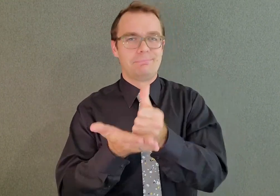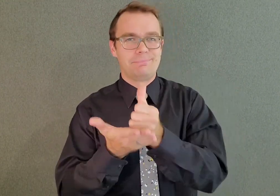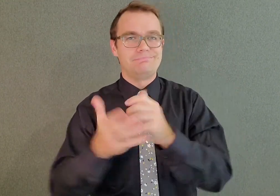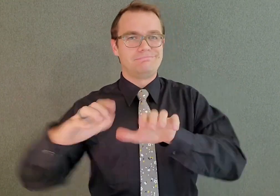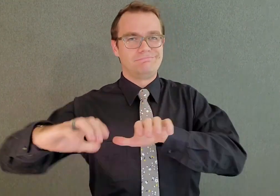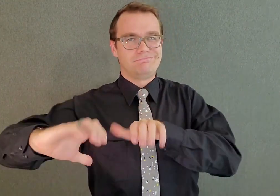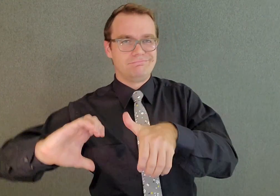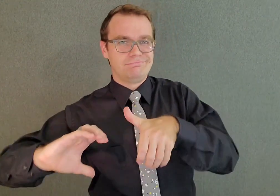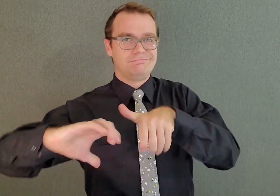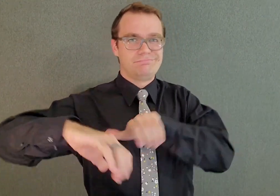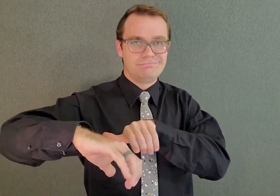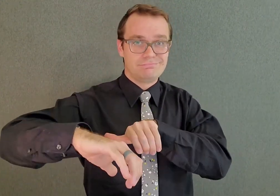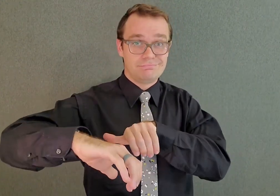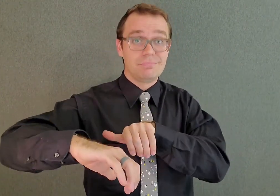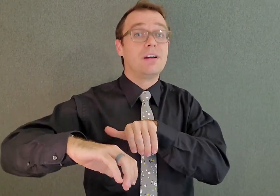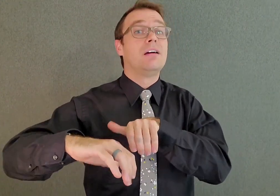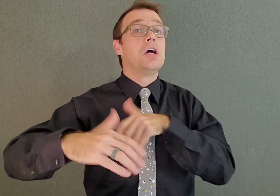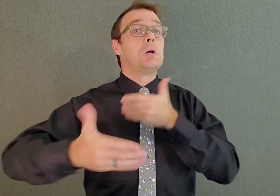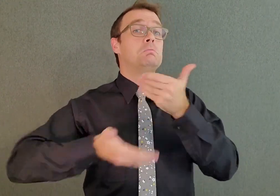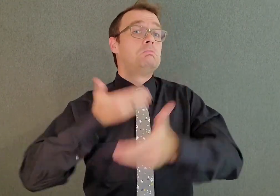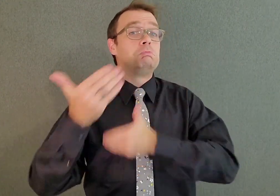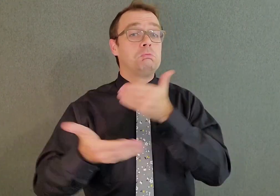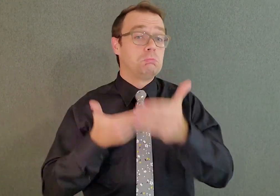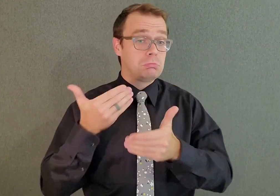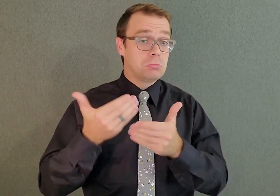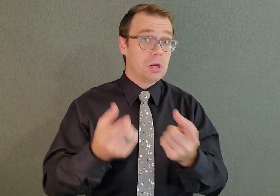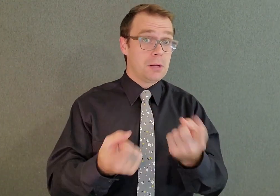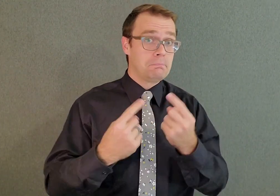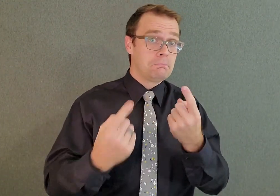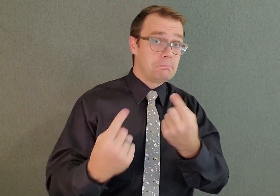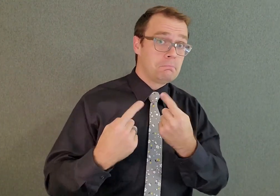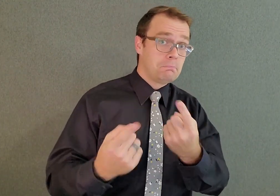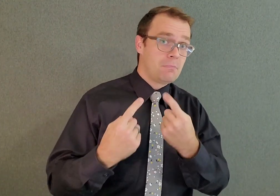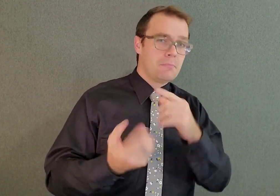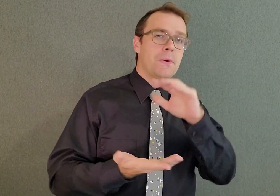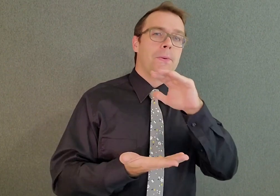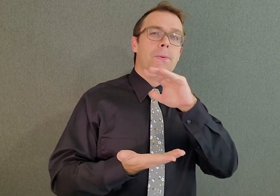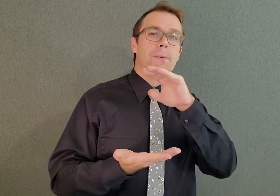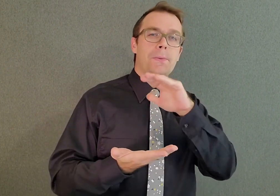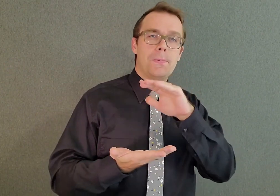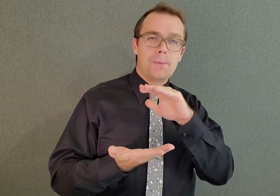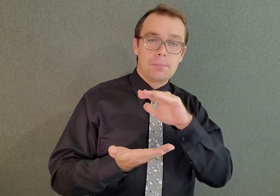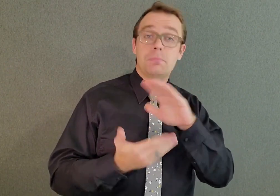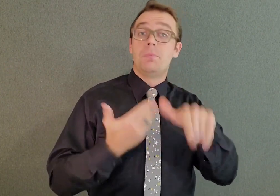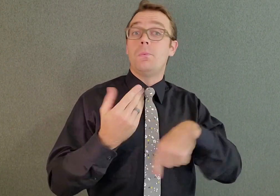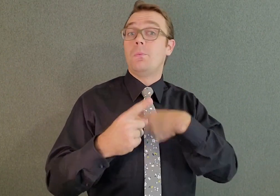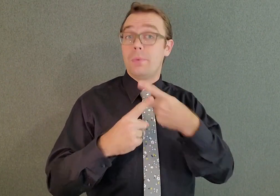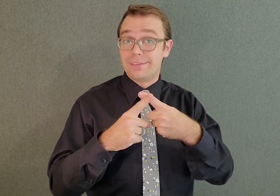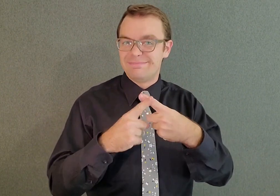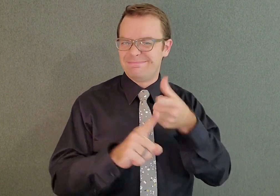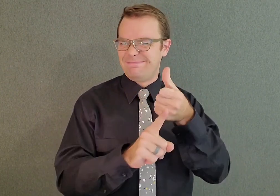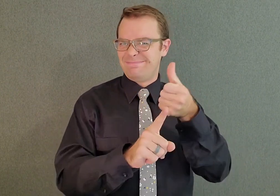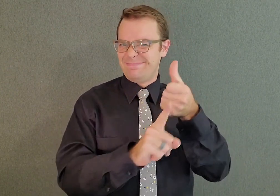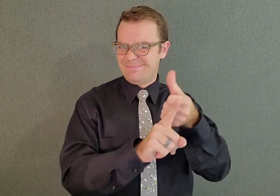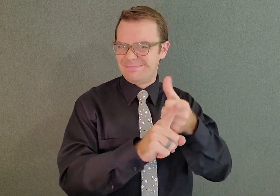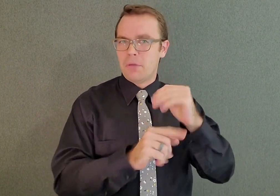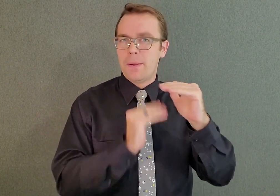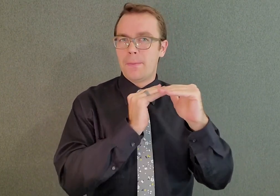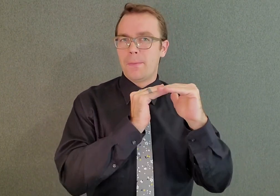adjustments. We then decrease the frequency of your care when an appropriate level of stability is achieved. Some people